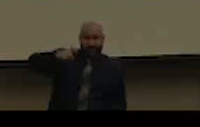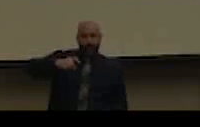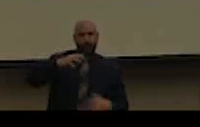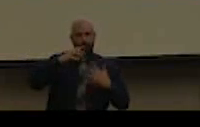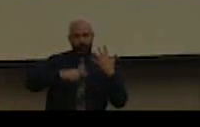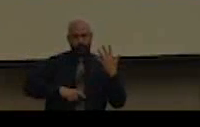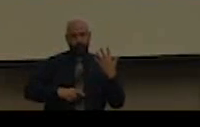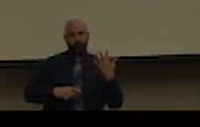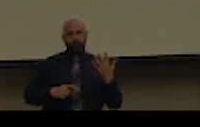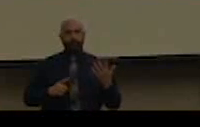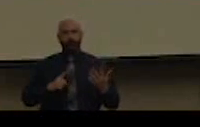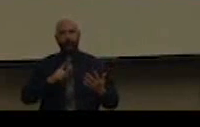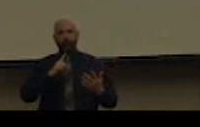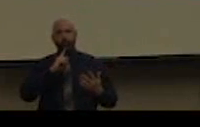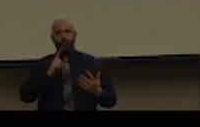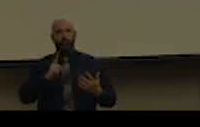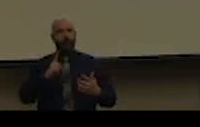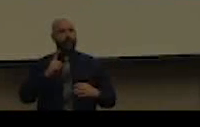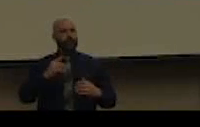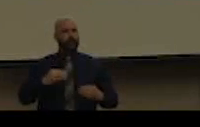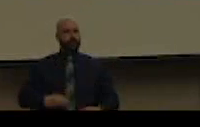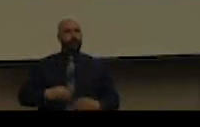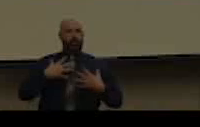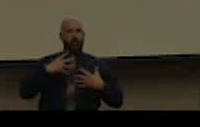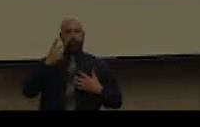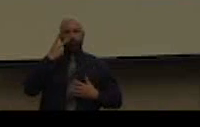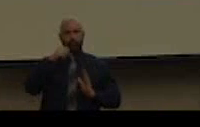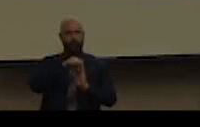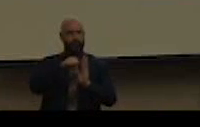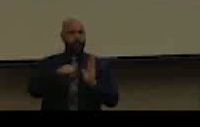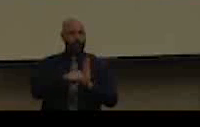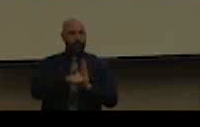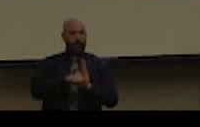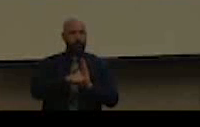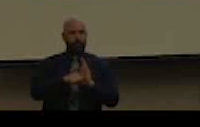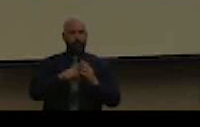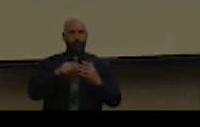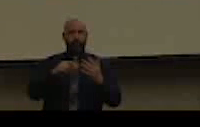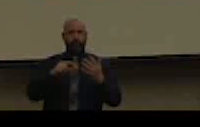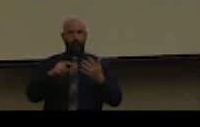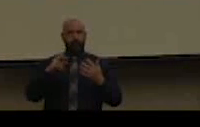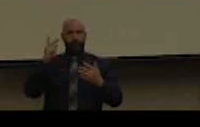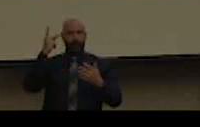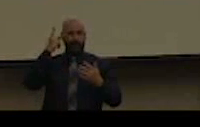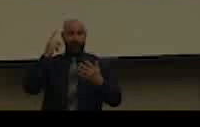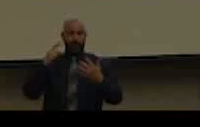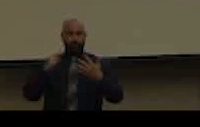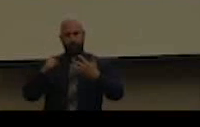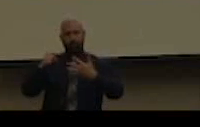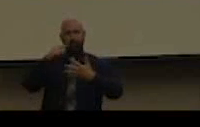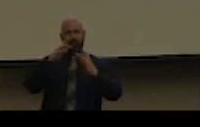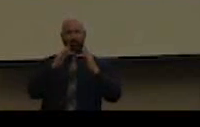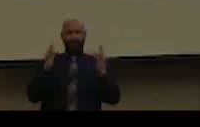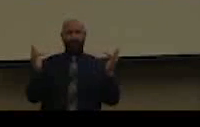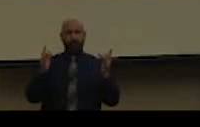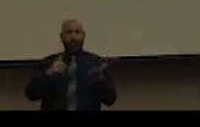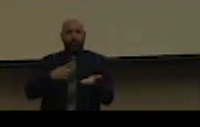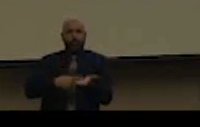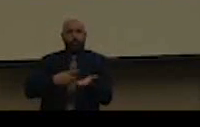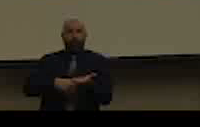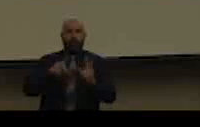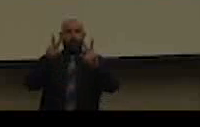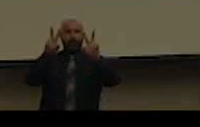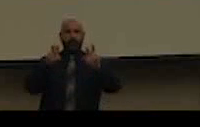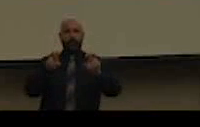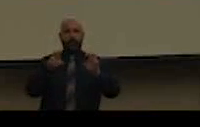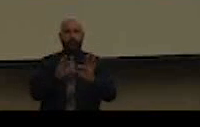state on so many levels of different political leanings really talking about a subject that matters so much for our economy, our families,